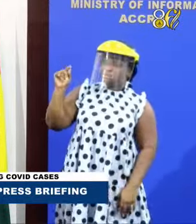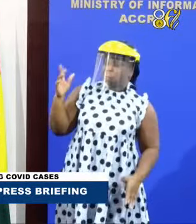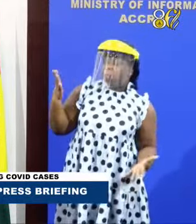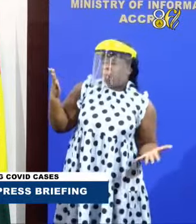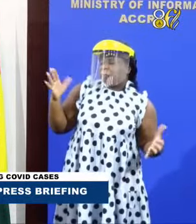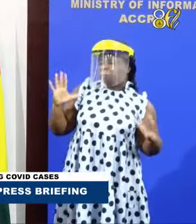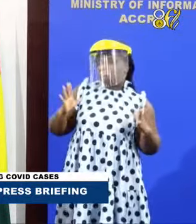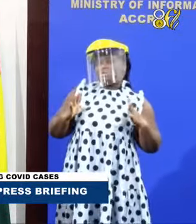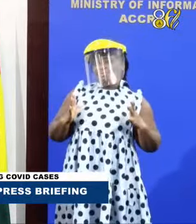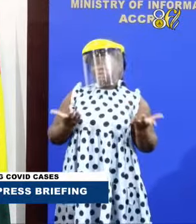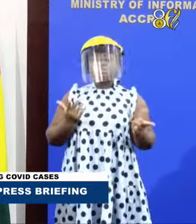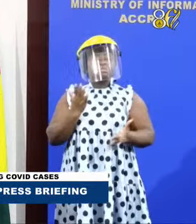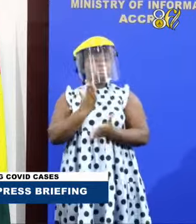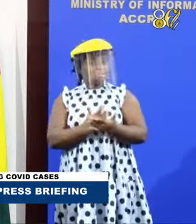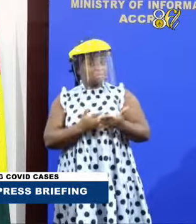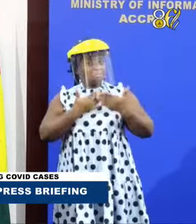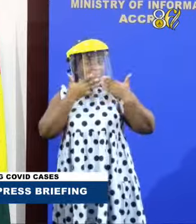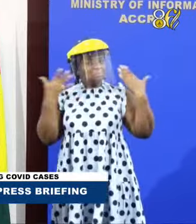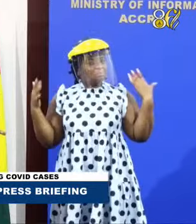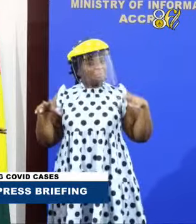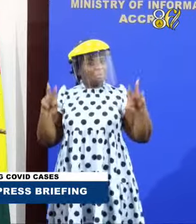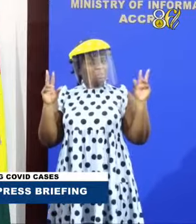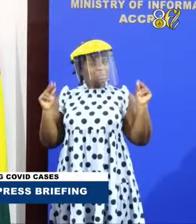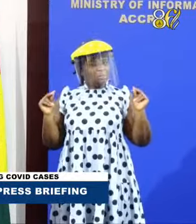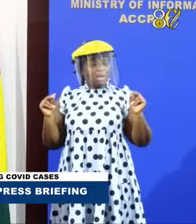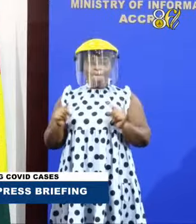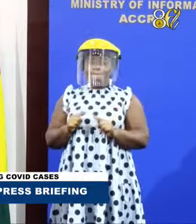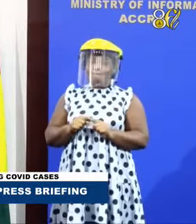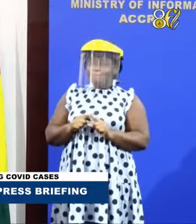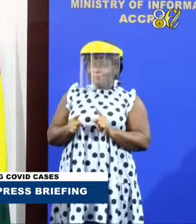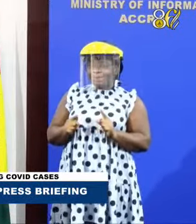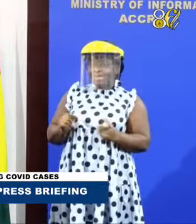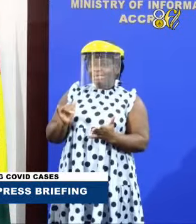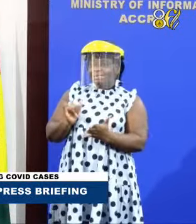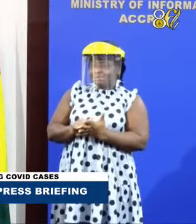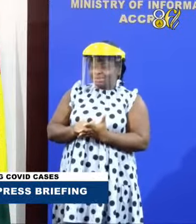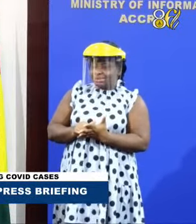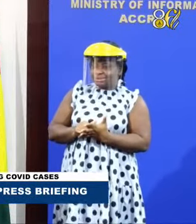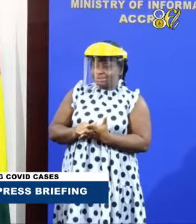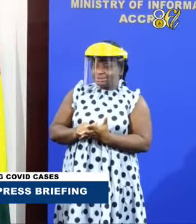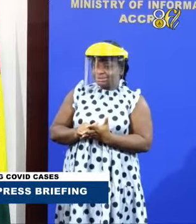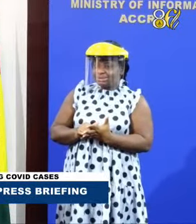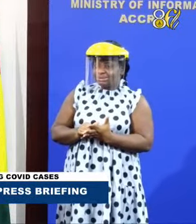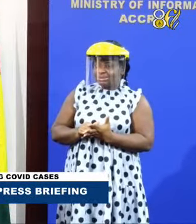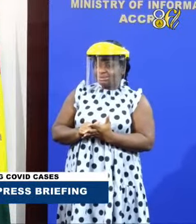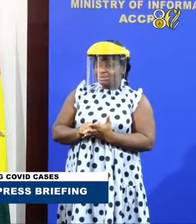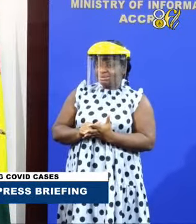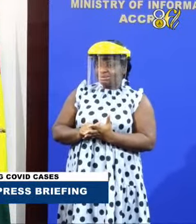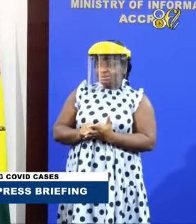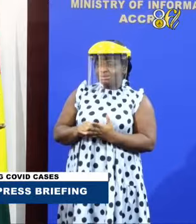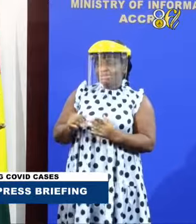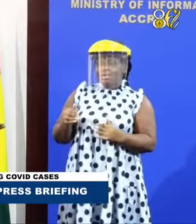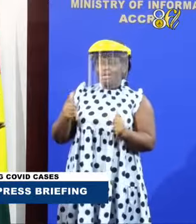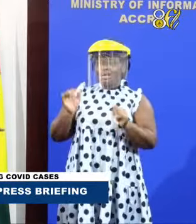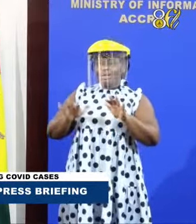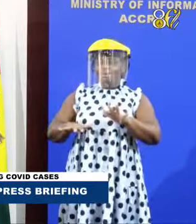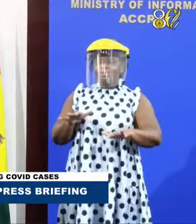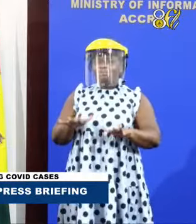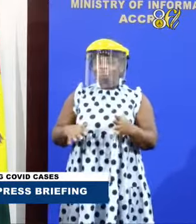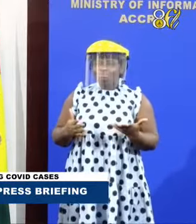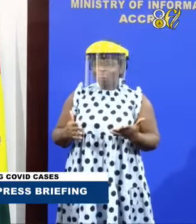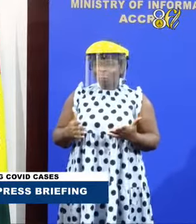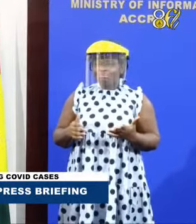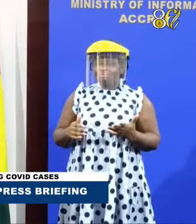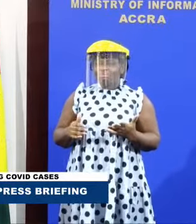of them are not wearing masks. And ideally, if that will not take place, that such mass gathering will not take place, that would be the ideal